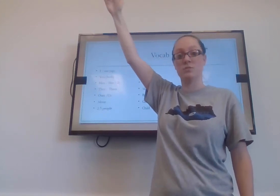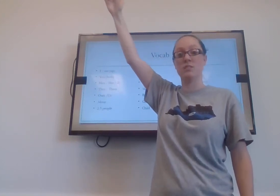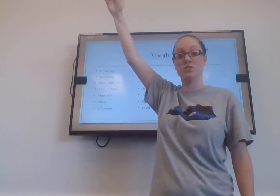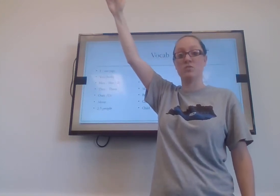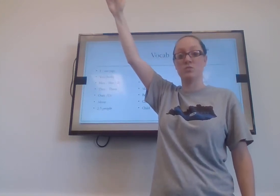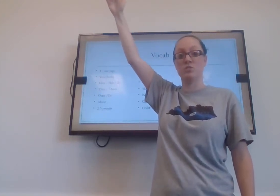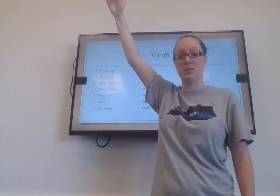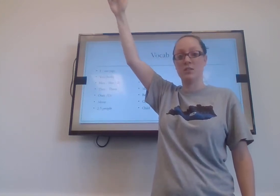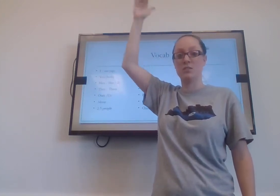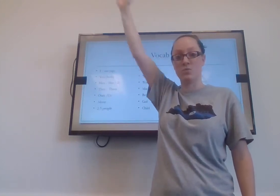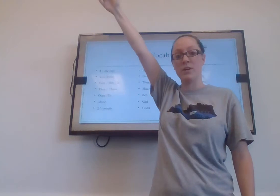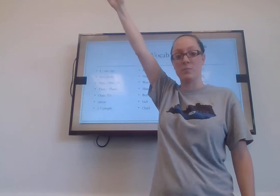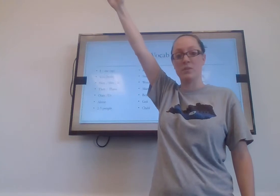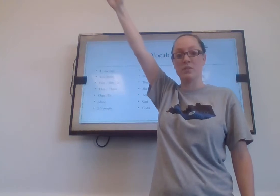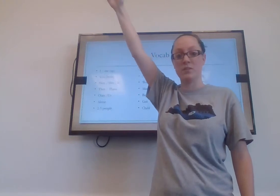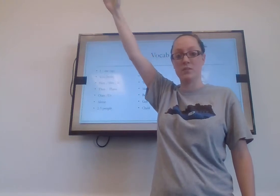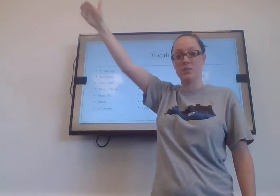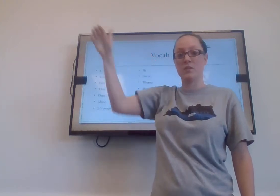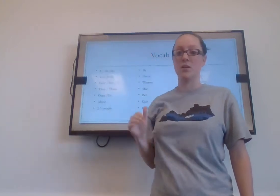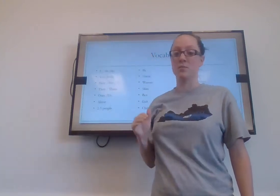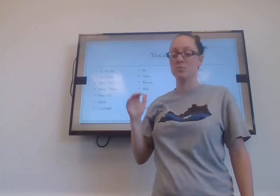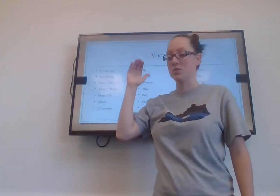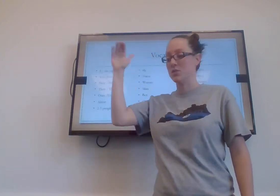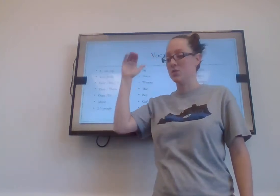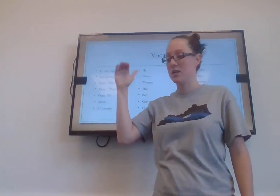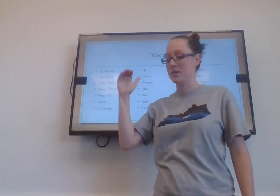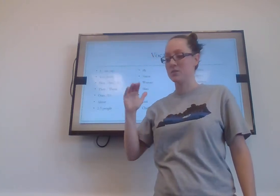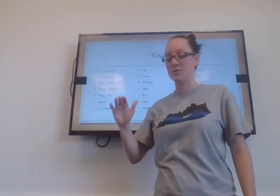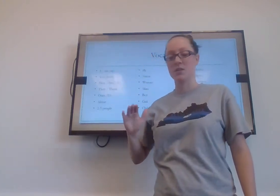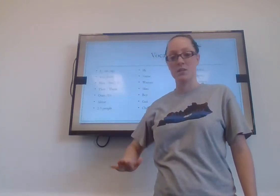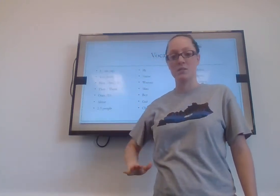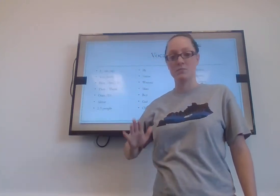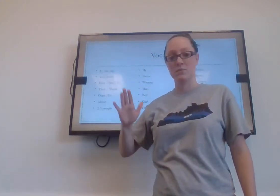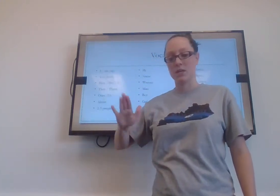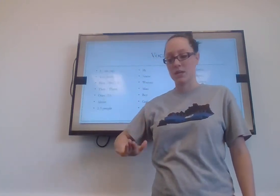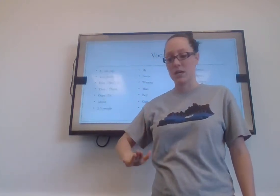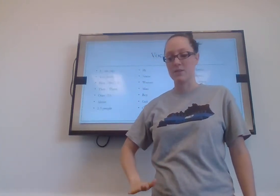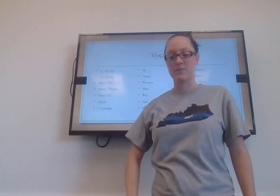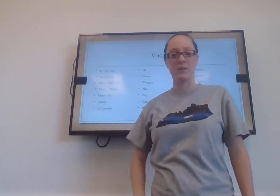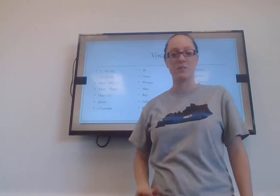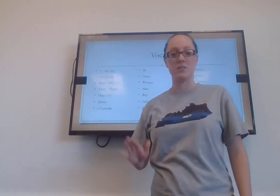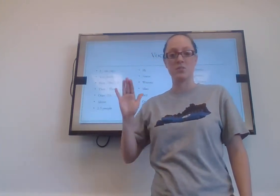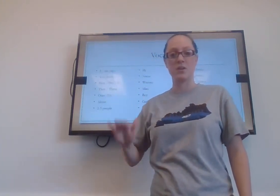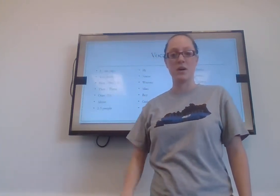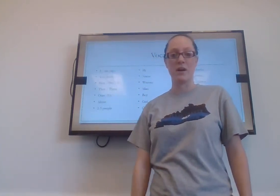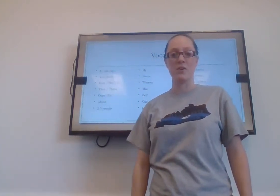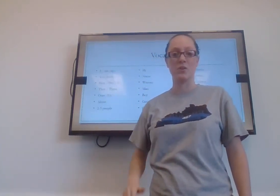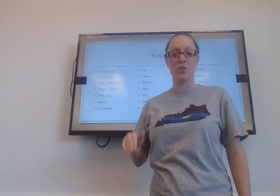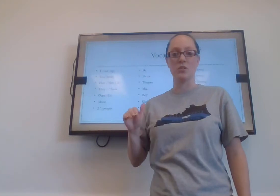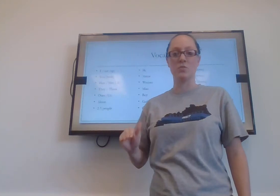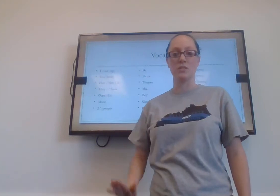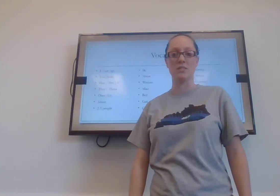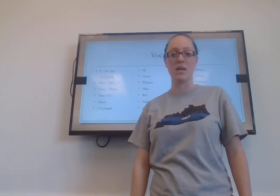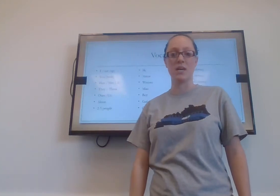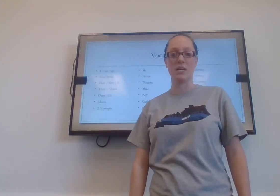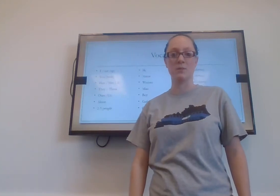He's huge, way up here. So you kind of varies throughout how tall you want to say it, but